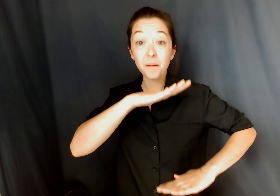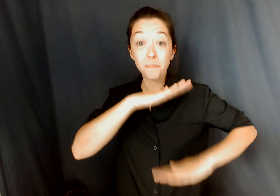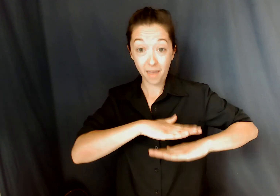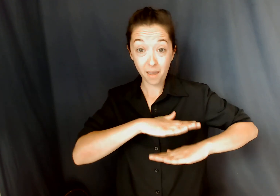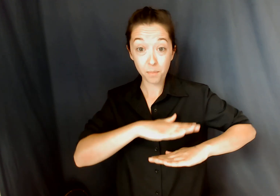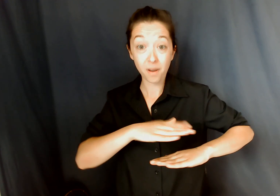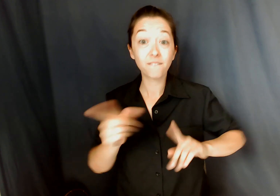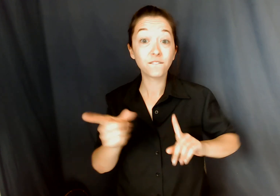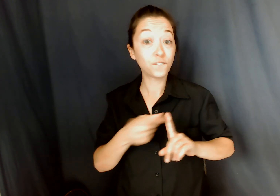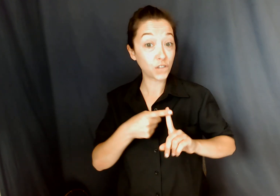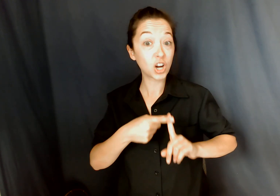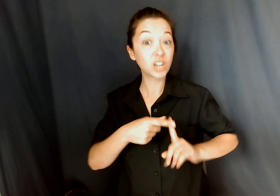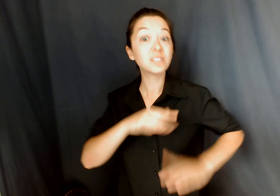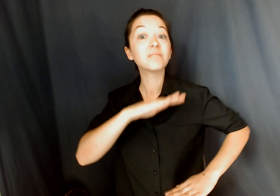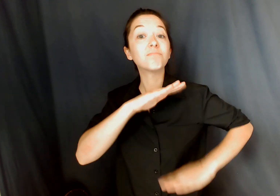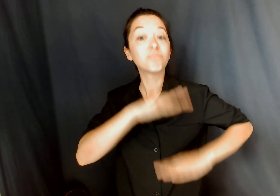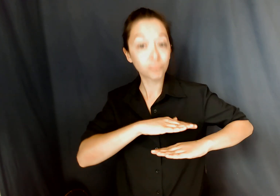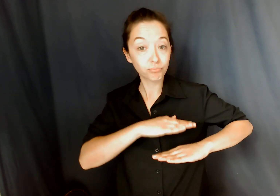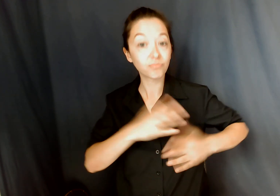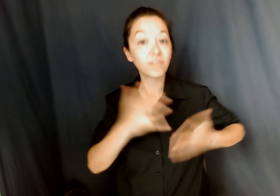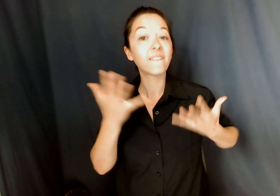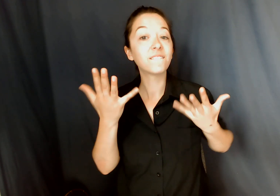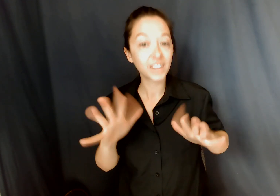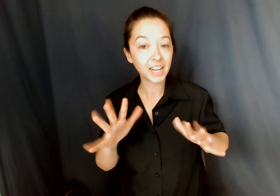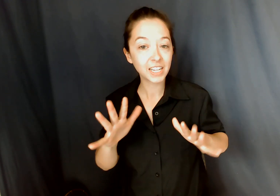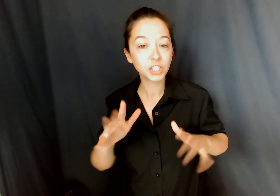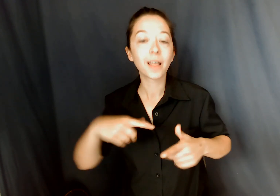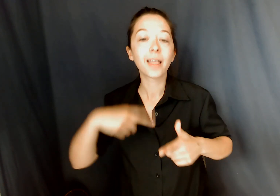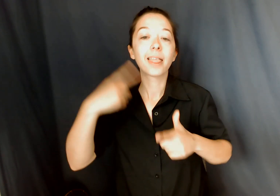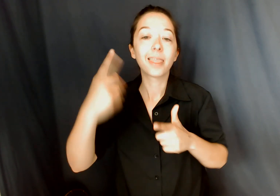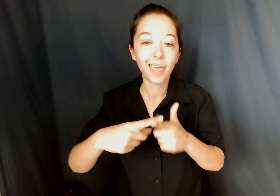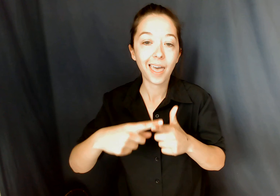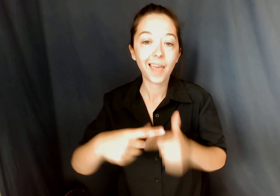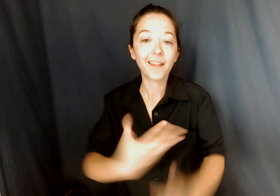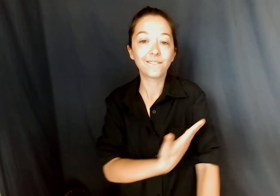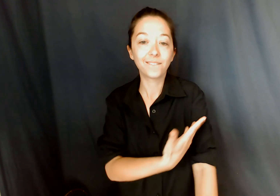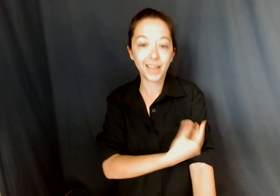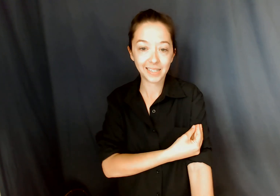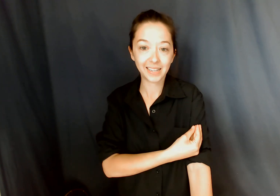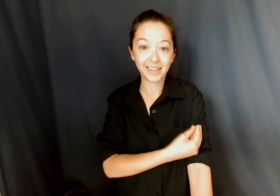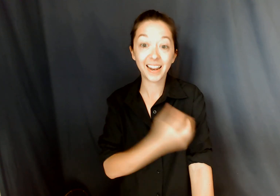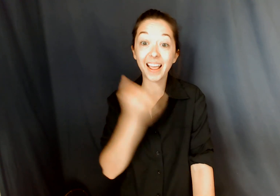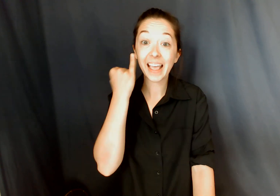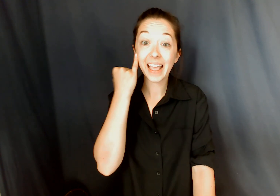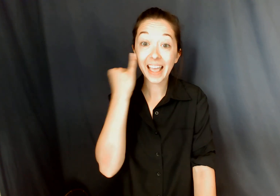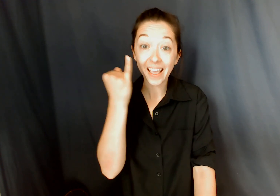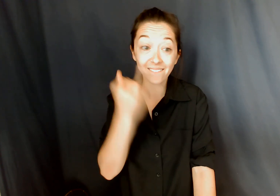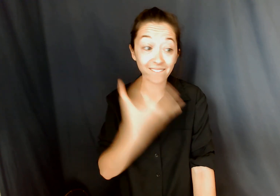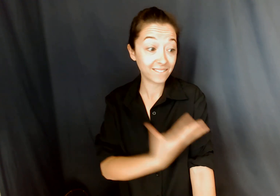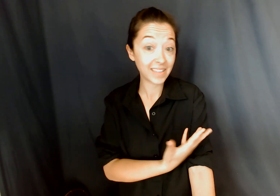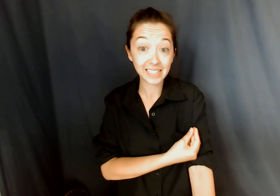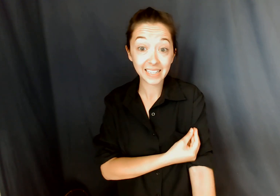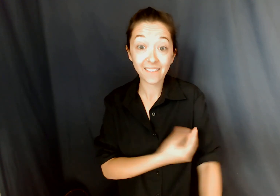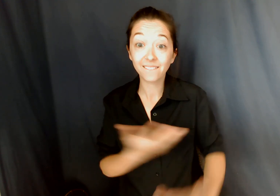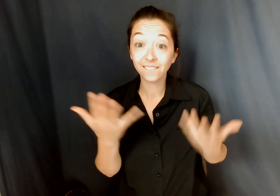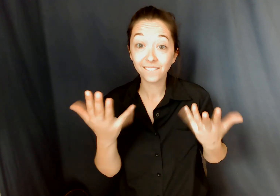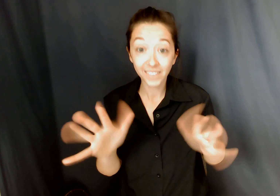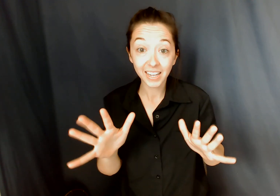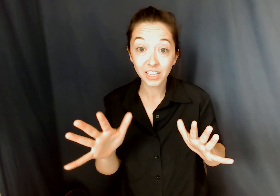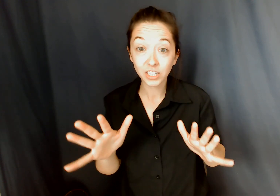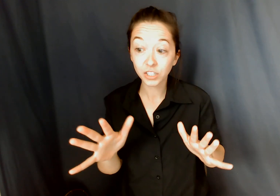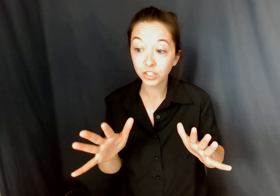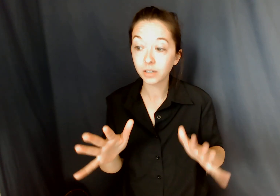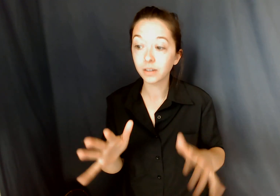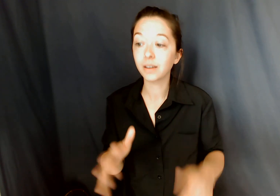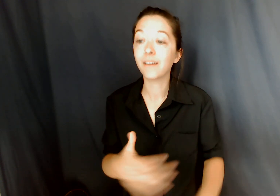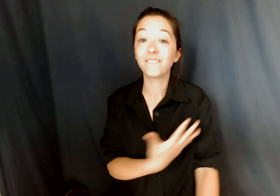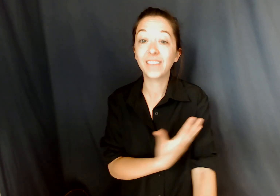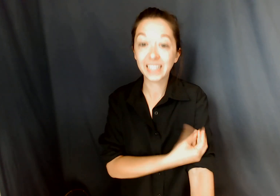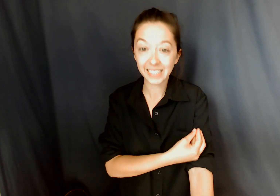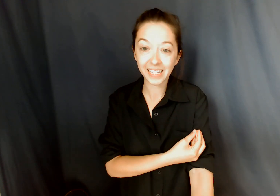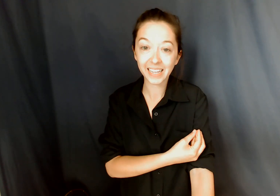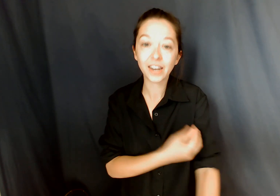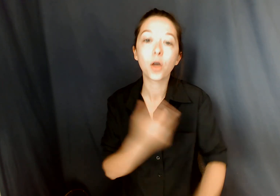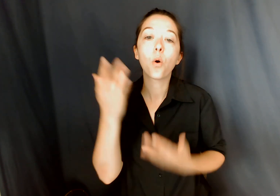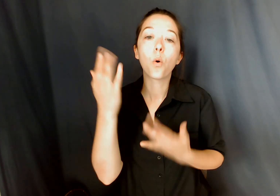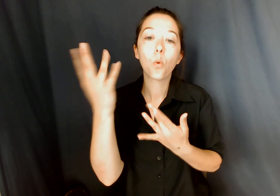wait about 4 to 6 weeks after before you do your routine screening so you don't get stuck with these false positives that can